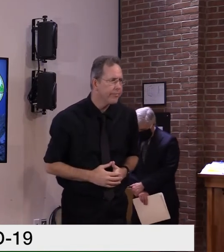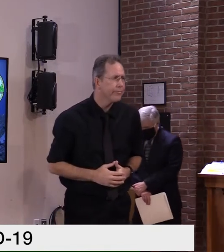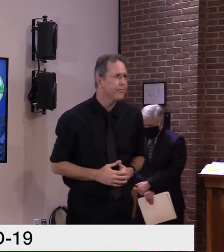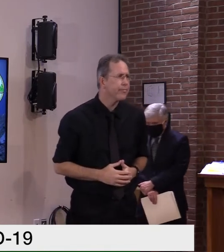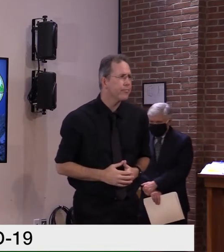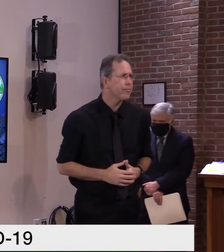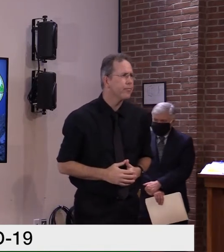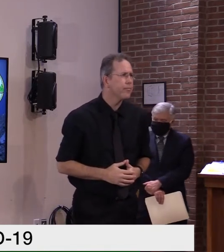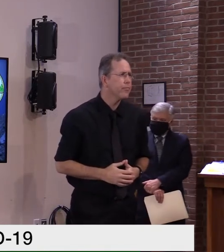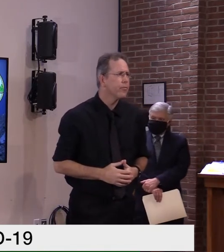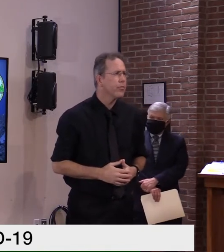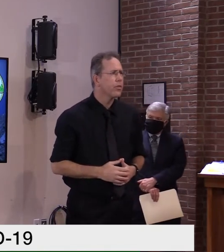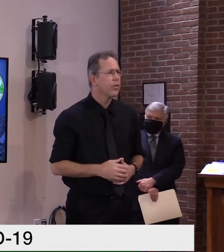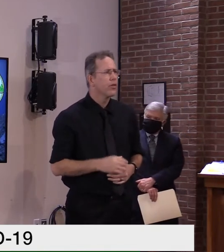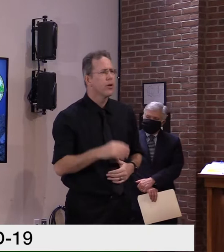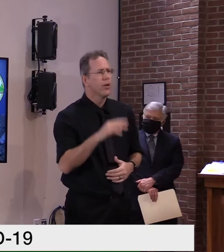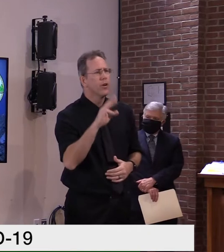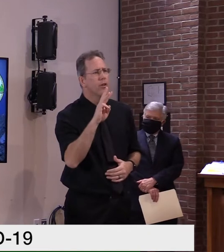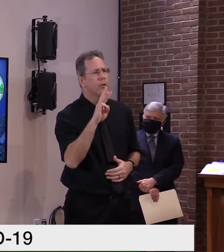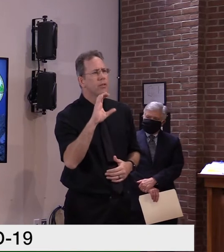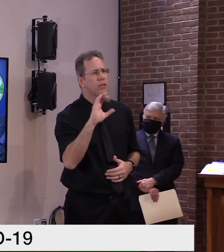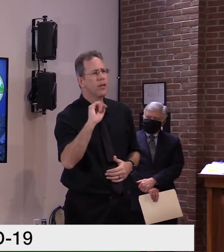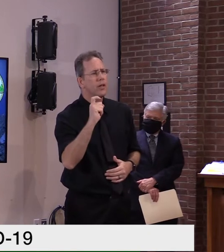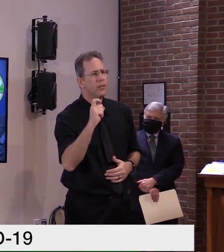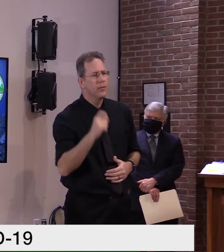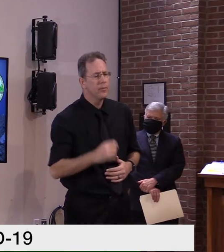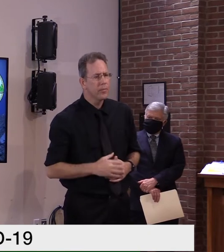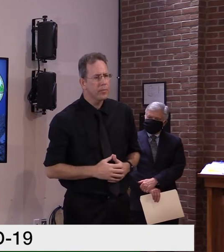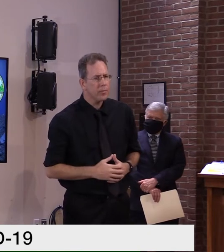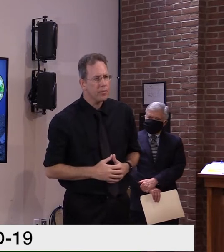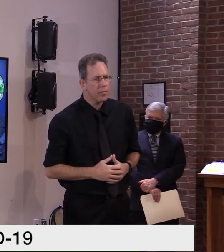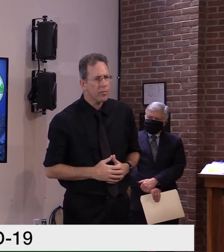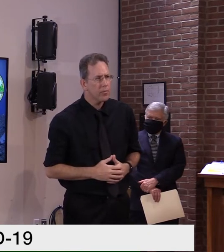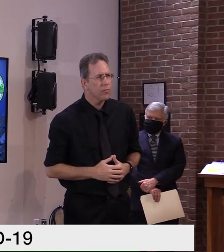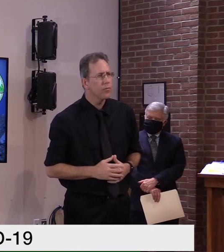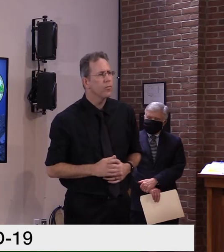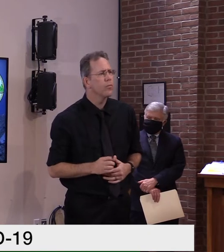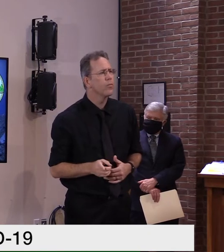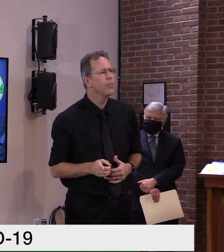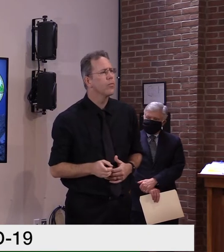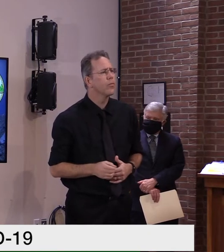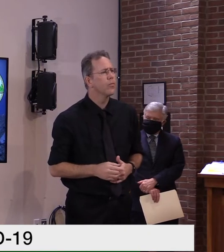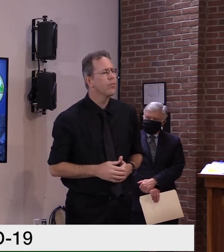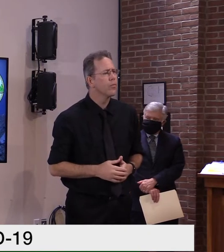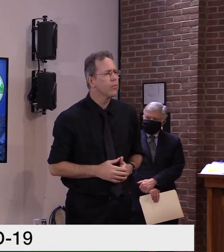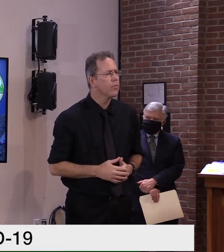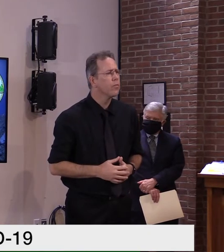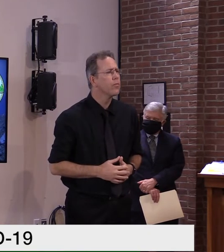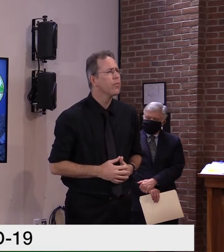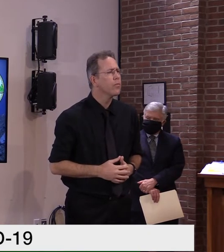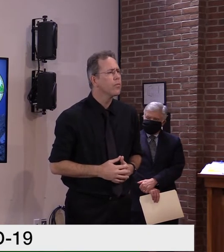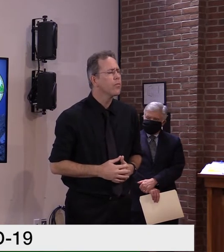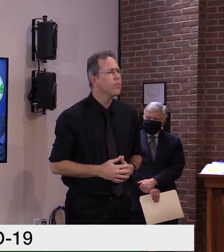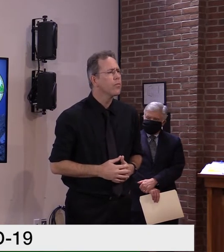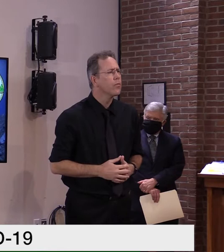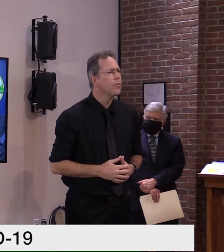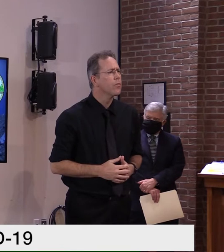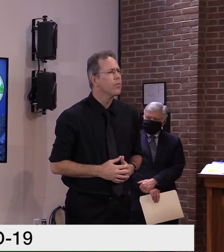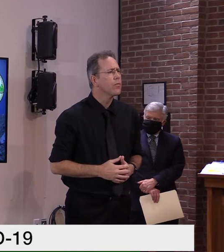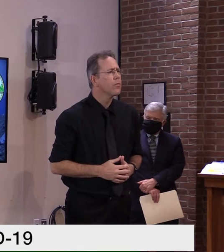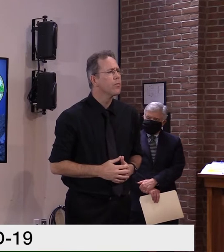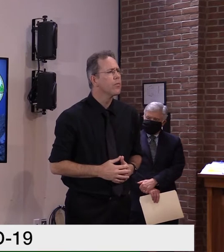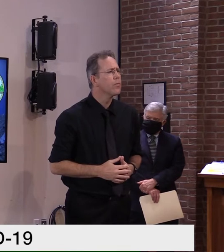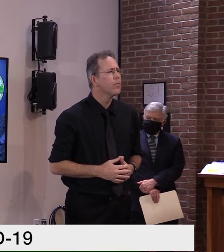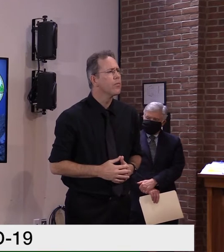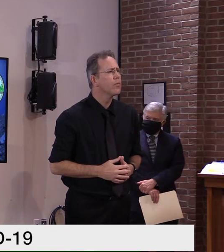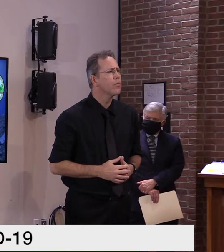Hi. Talking about testing times here, I'm hearing that some locations, including the hospital, are telling patients that the turnaround time for getting their